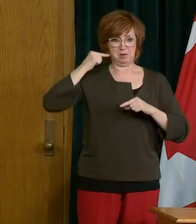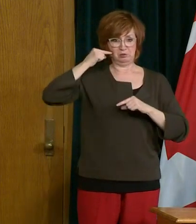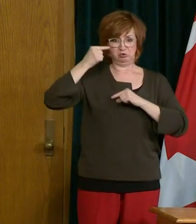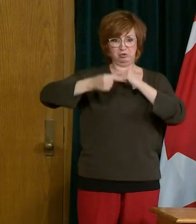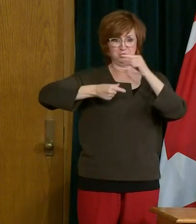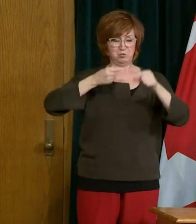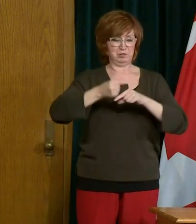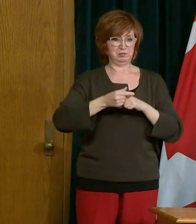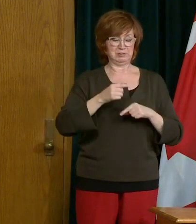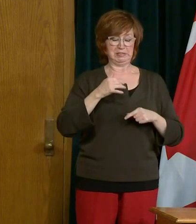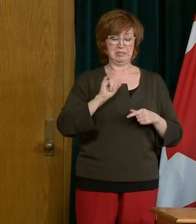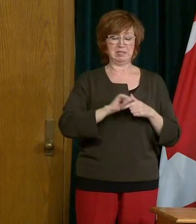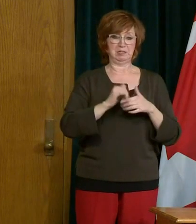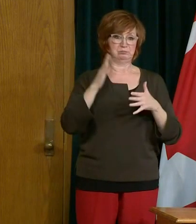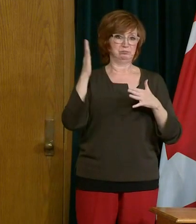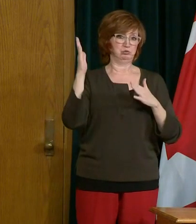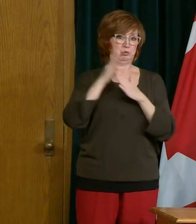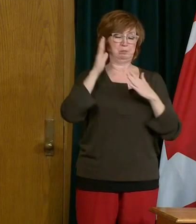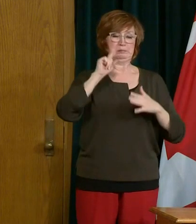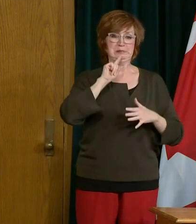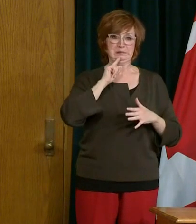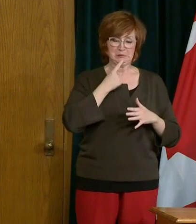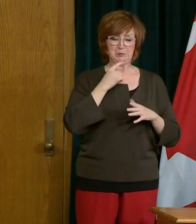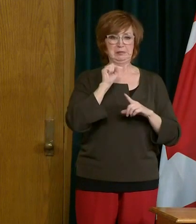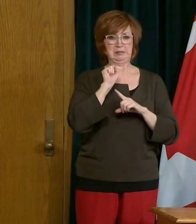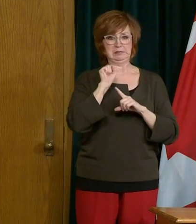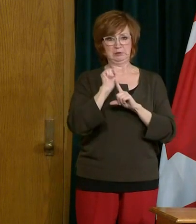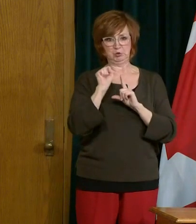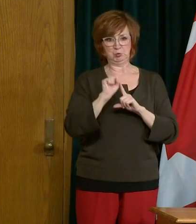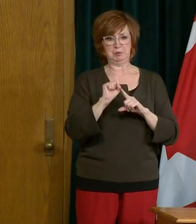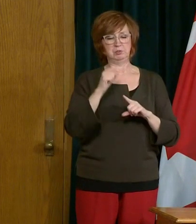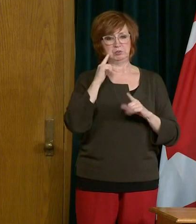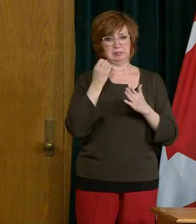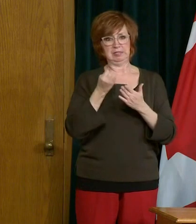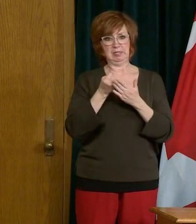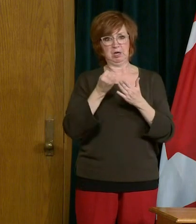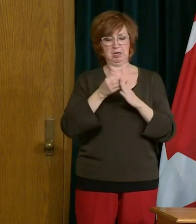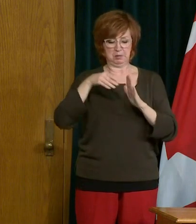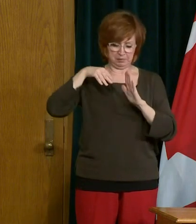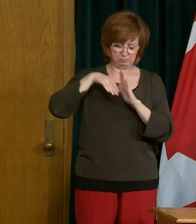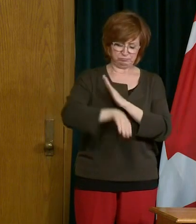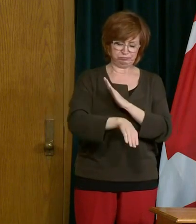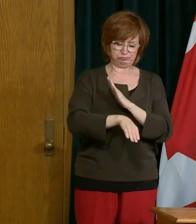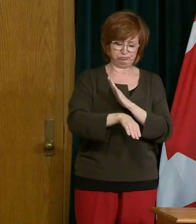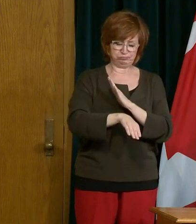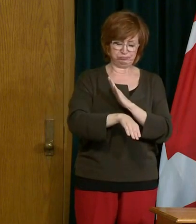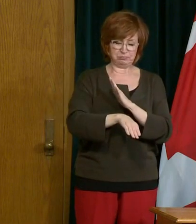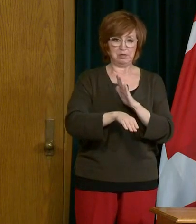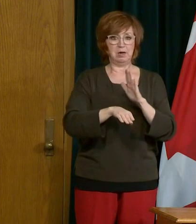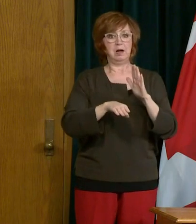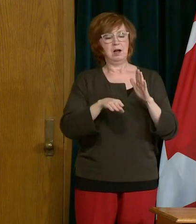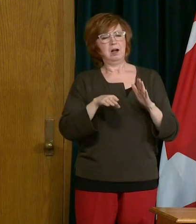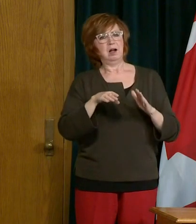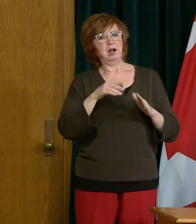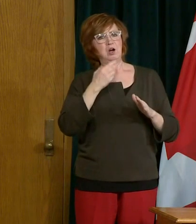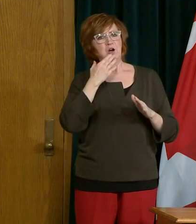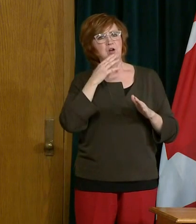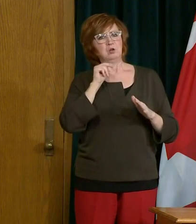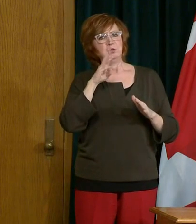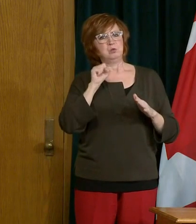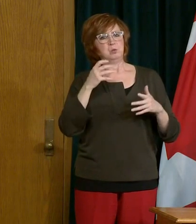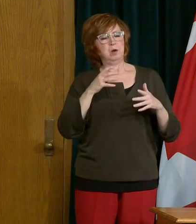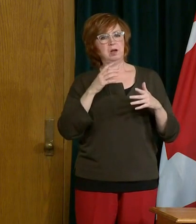experience. It seems to be affecting Saskatchewan to a lesser degree than some other areas of Canada and maybe some other